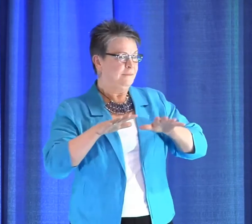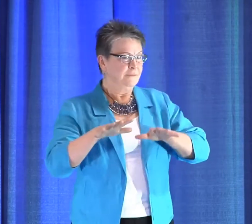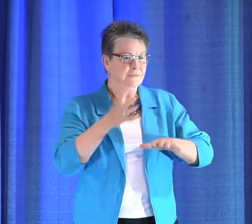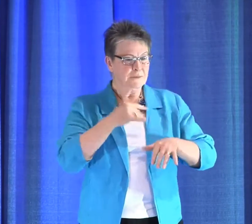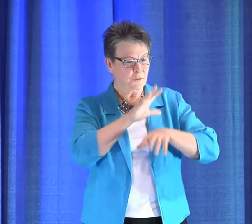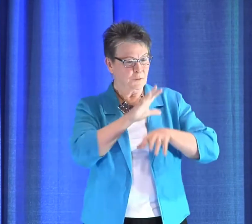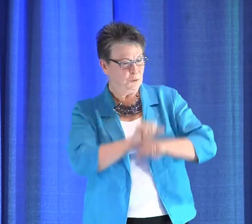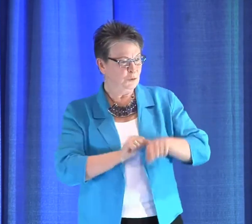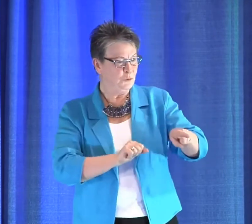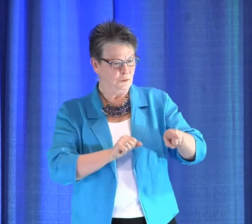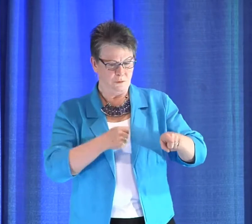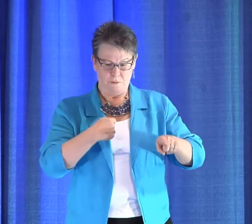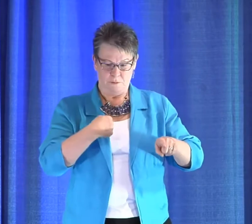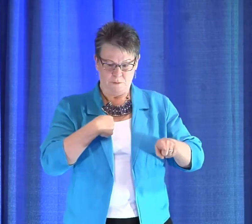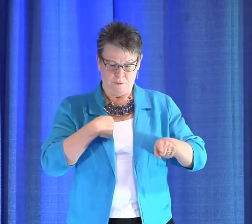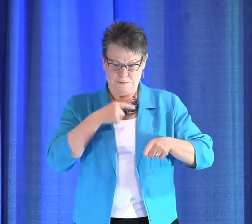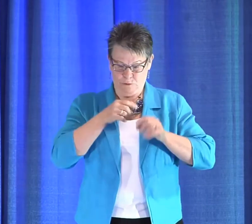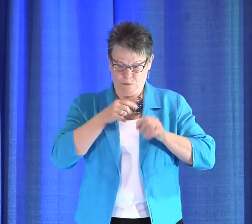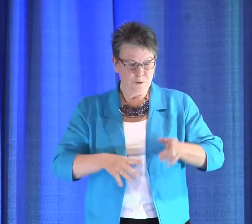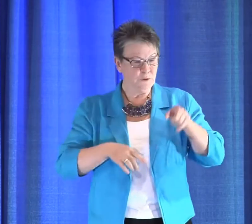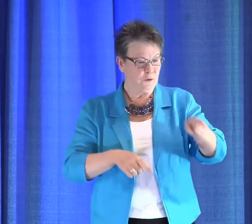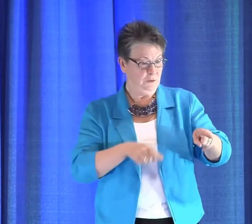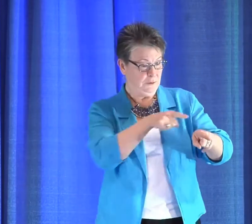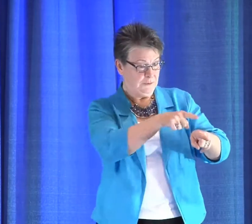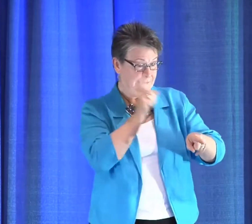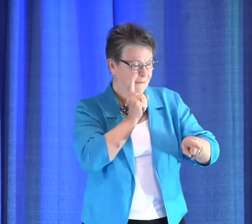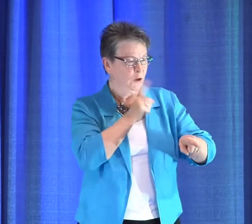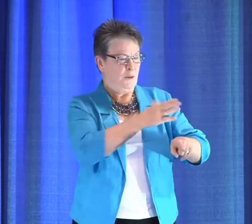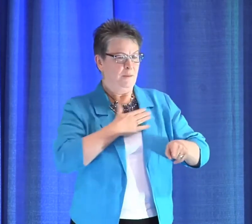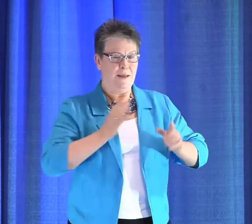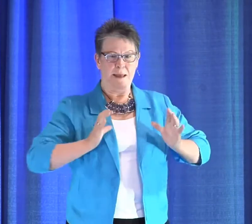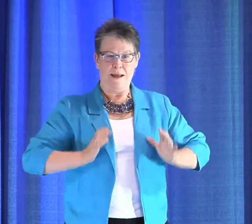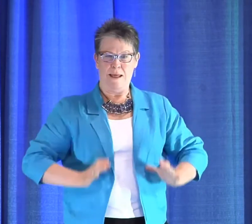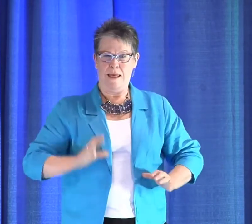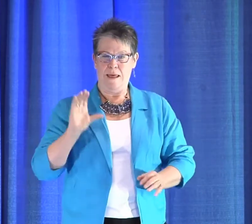Deaf people finally have a seat at the table. But this is taking hearing interpreters time to adjust.